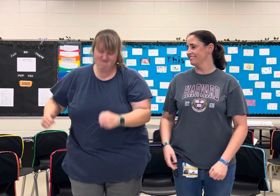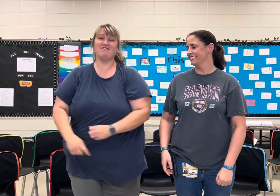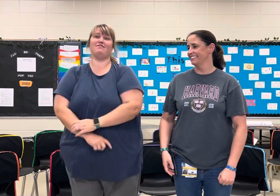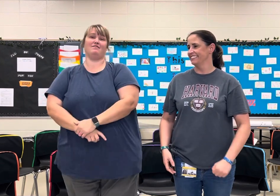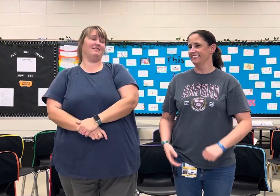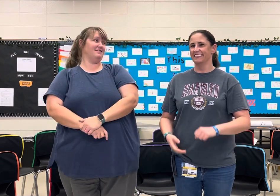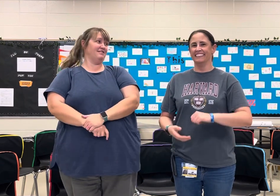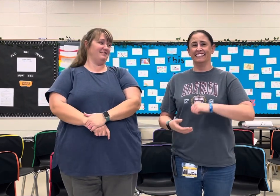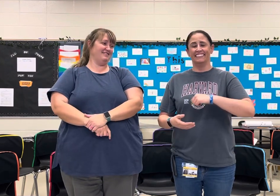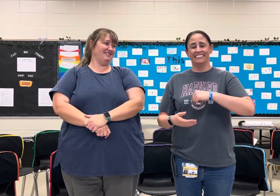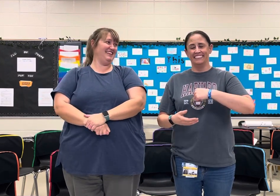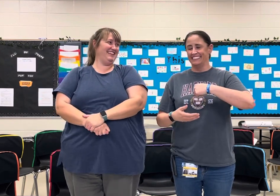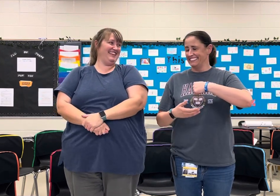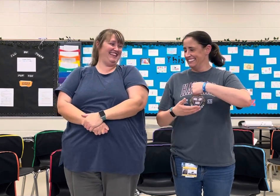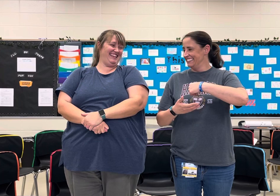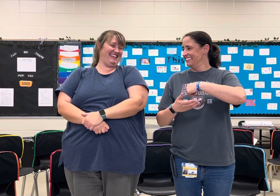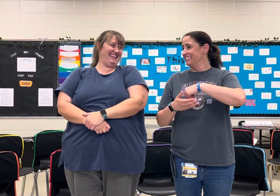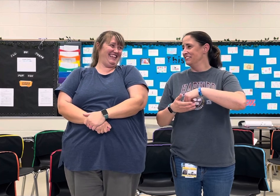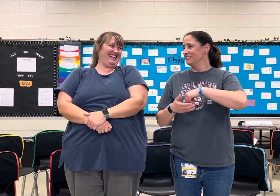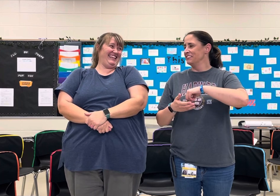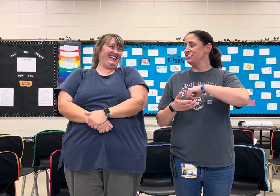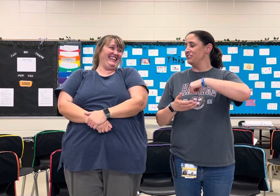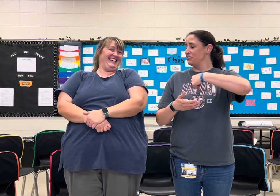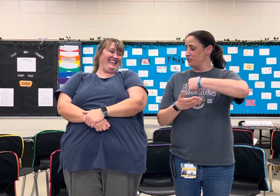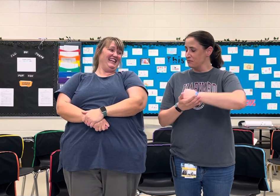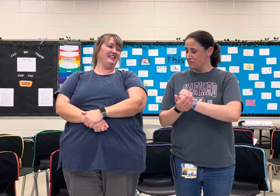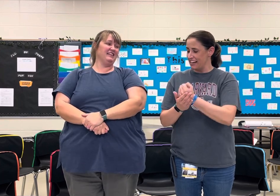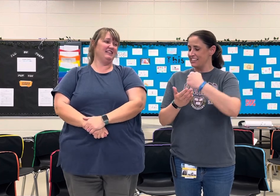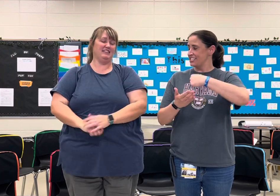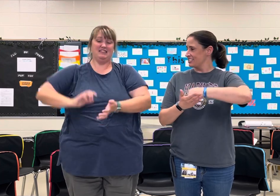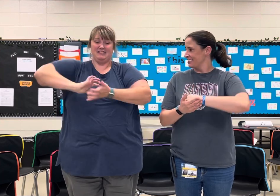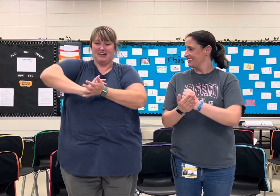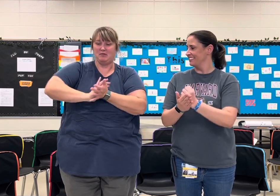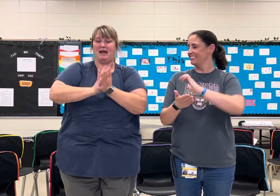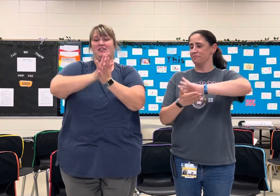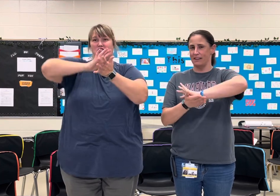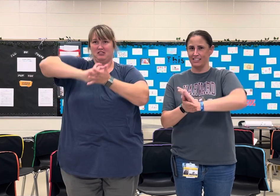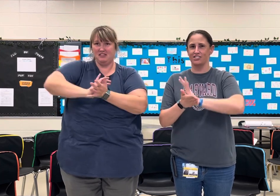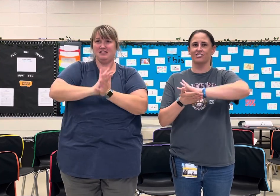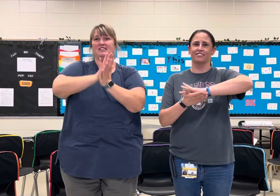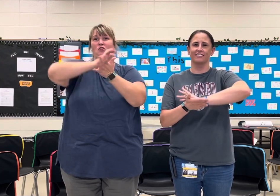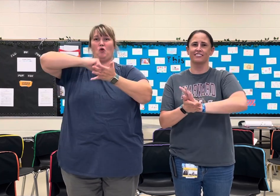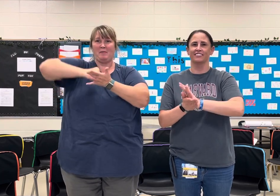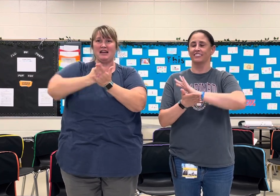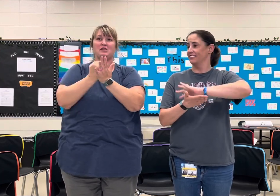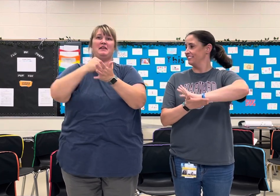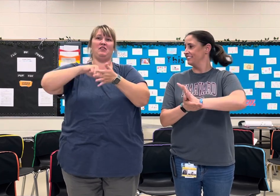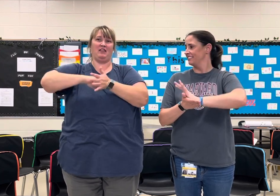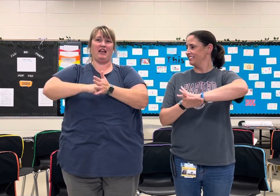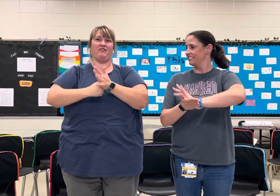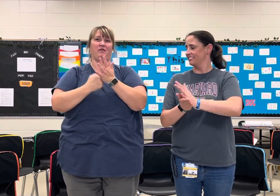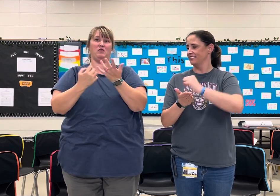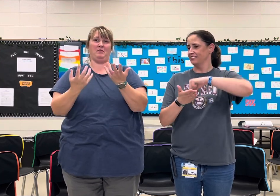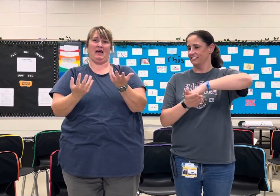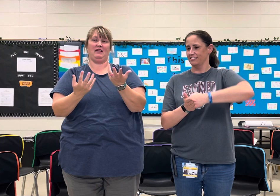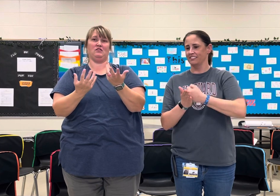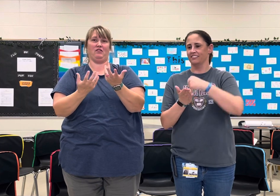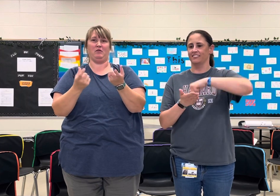do you do mash? I do mash. Mash. or depending on like if I'm using my hands or if I'm